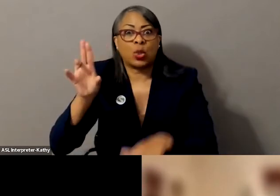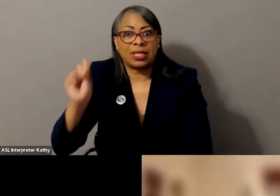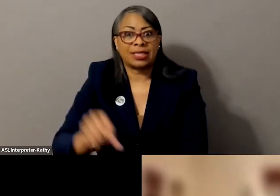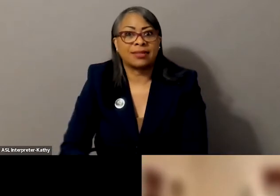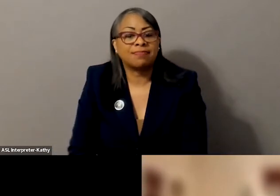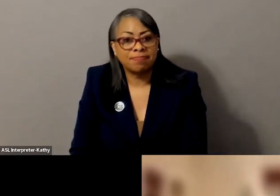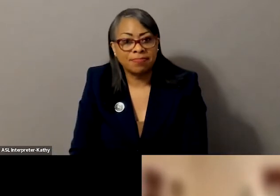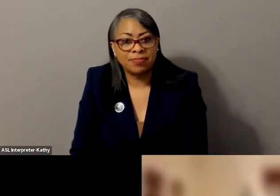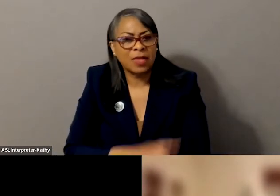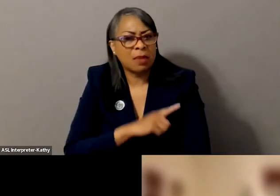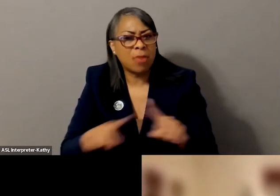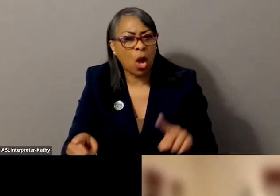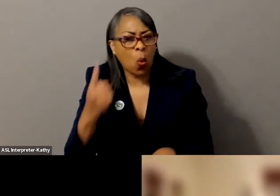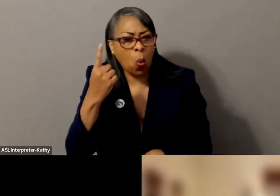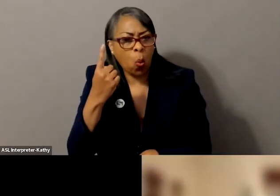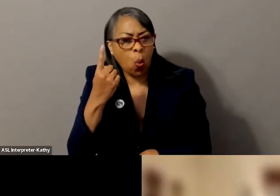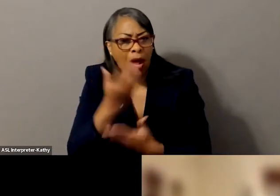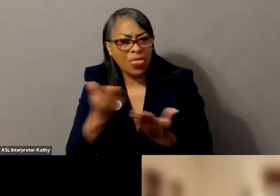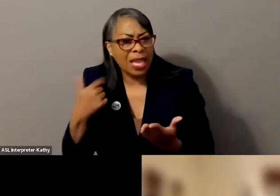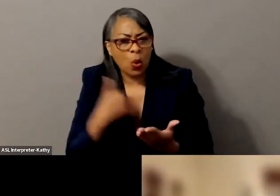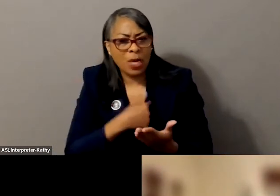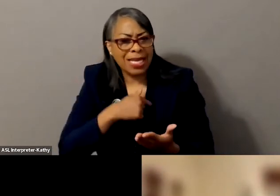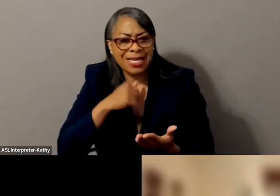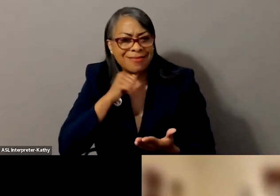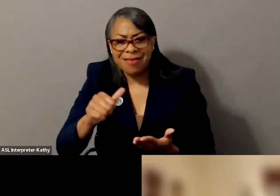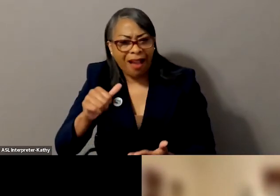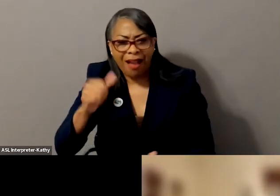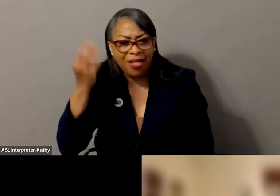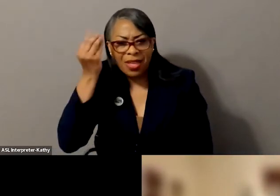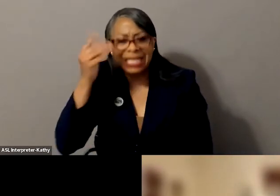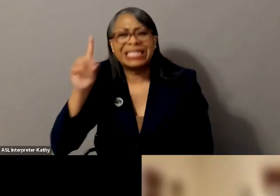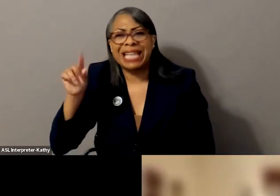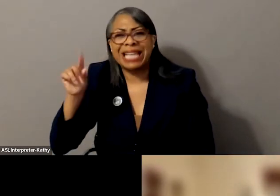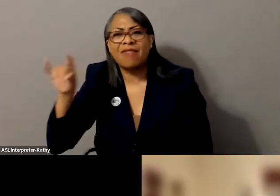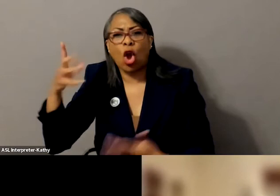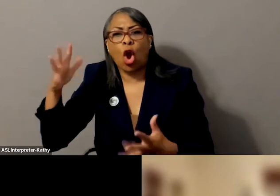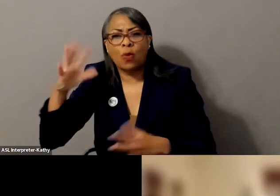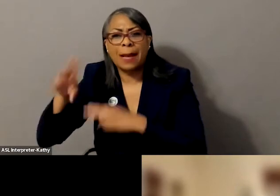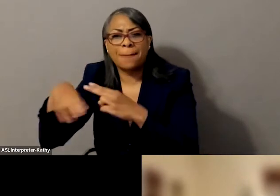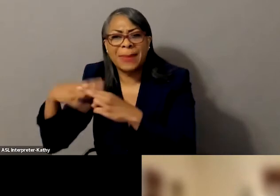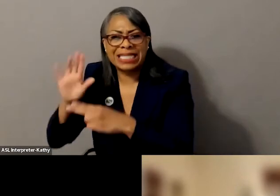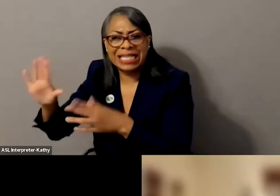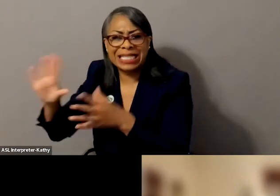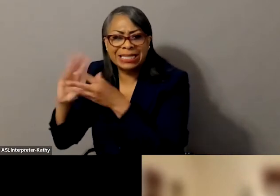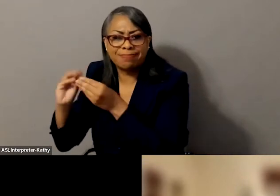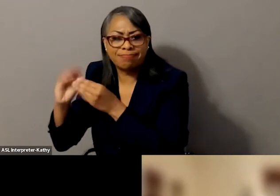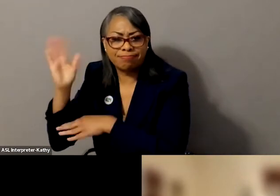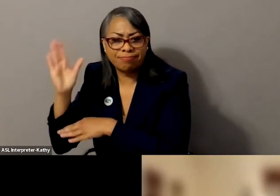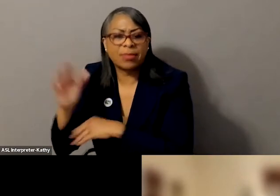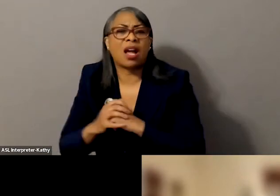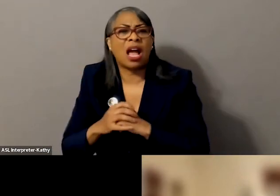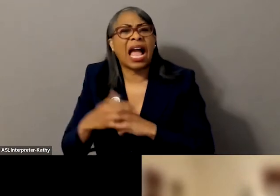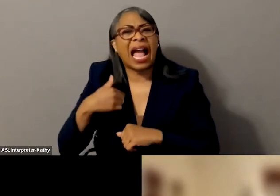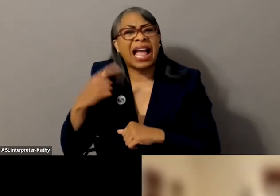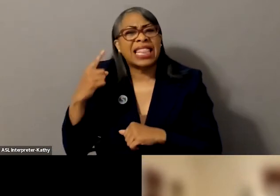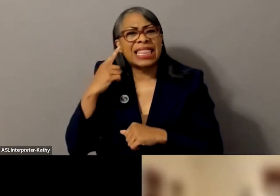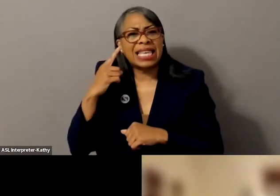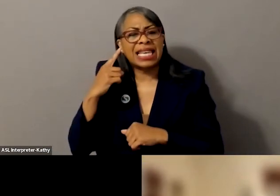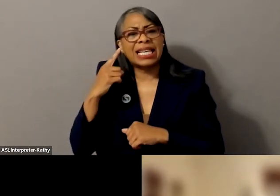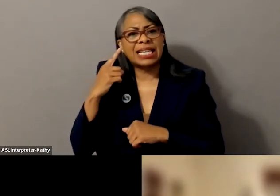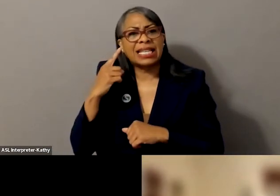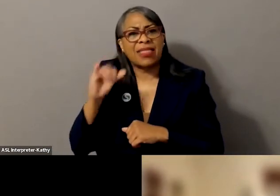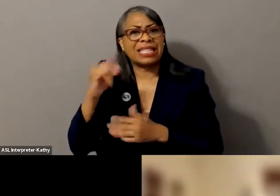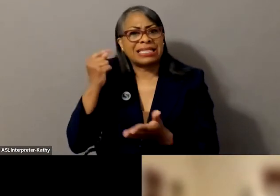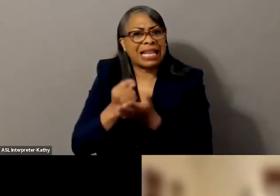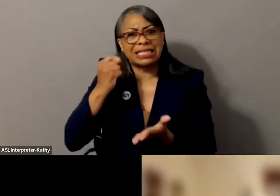But what we had not considered, and David mentioned it in his comments as well, is I believe this is a testament to the